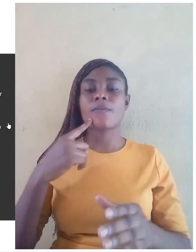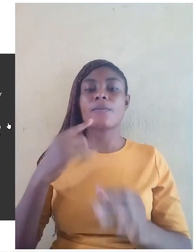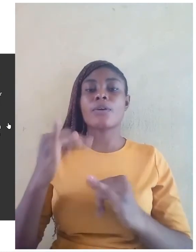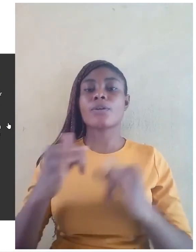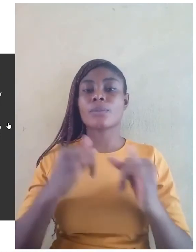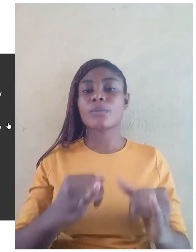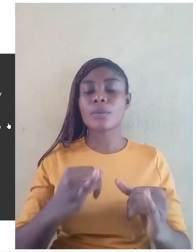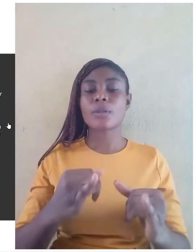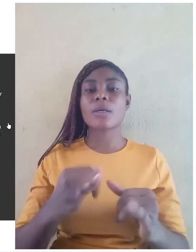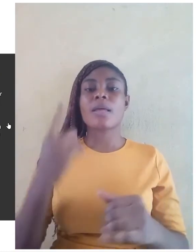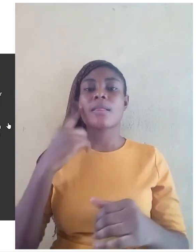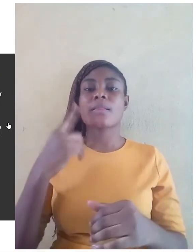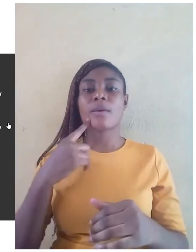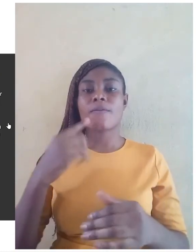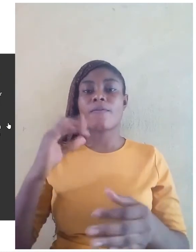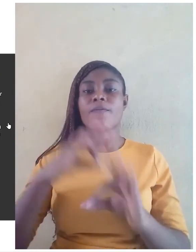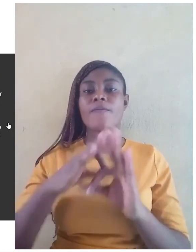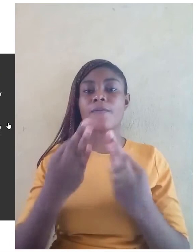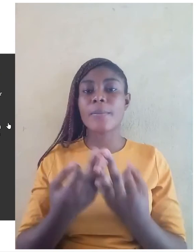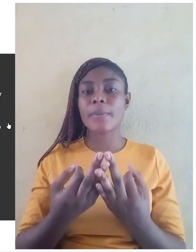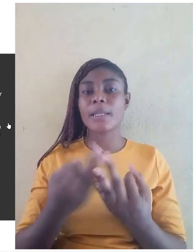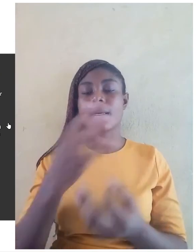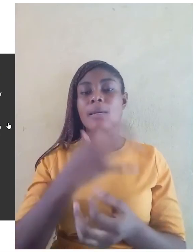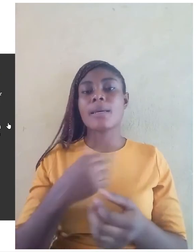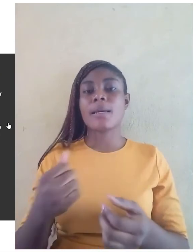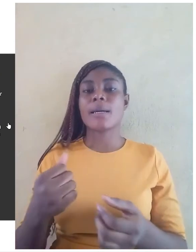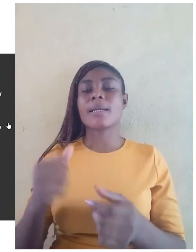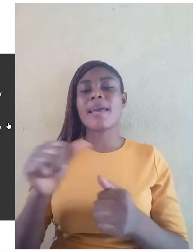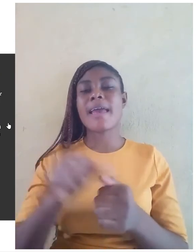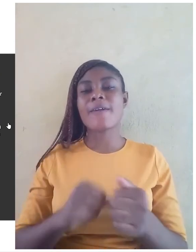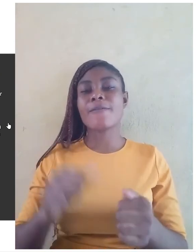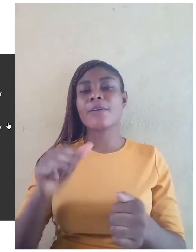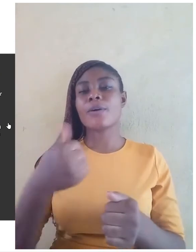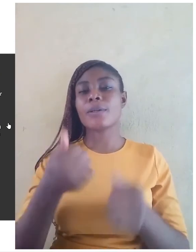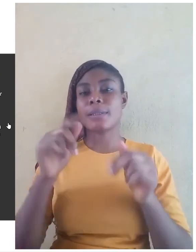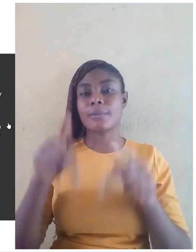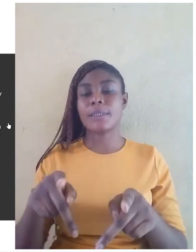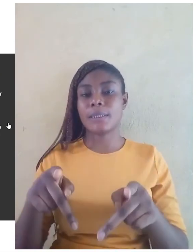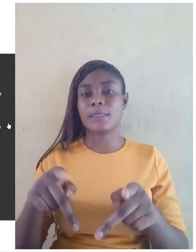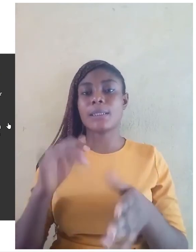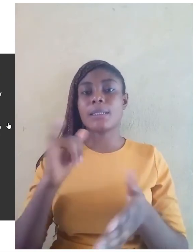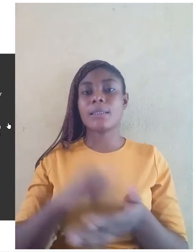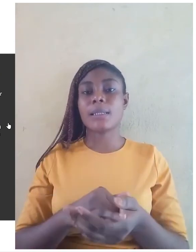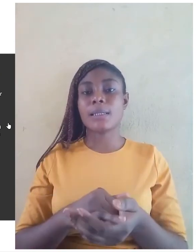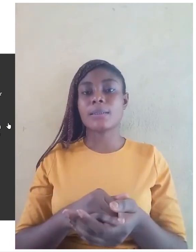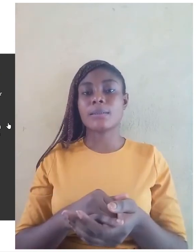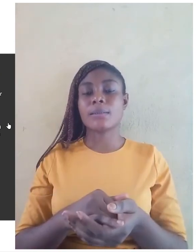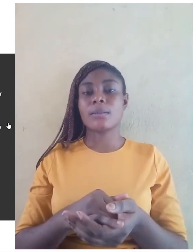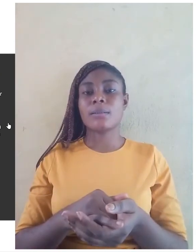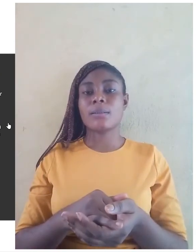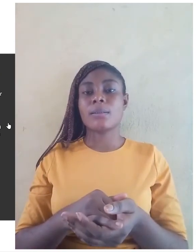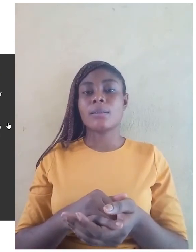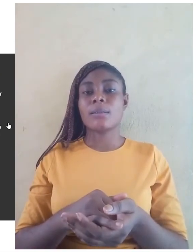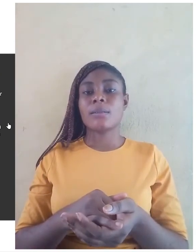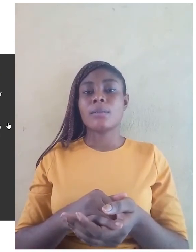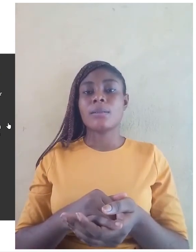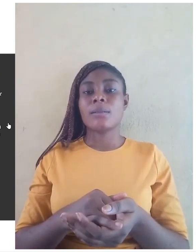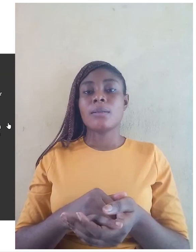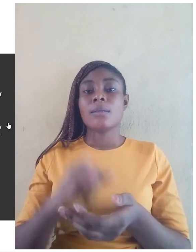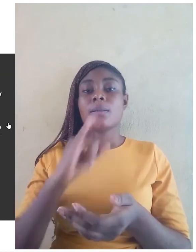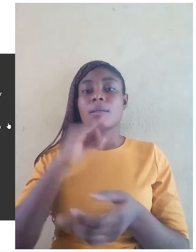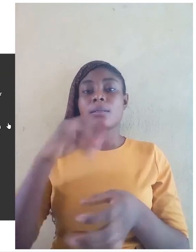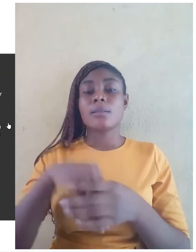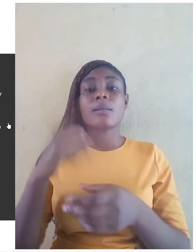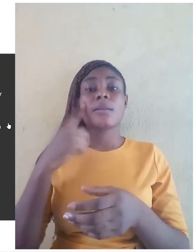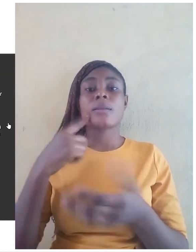deaf families, and every other persons that are in deaf